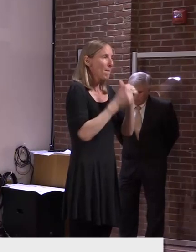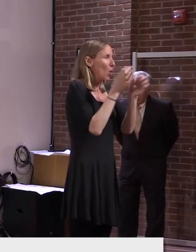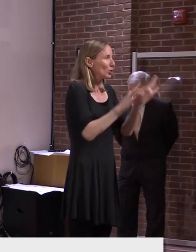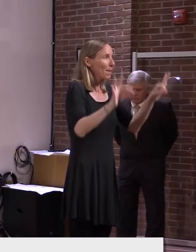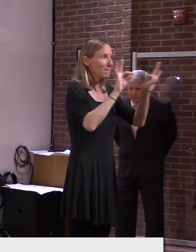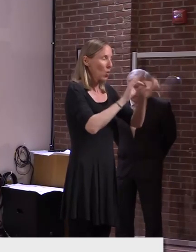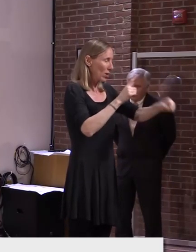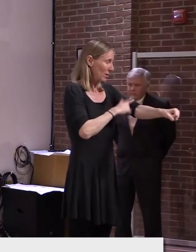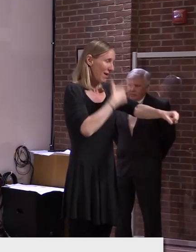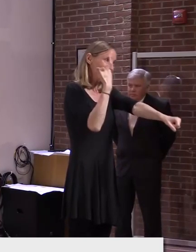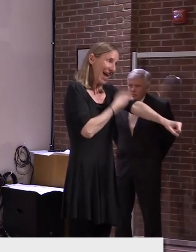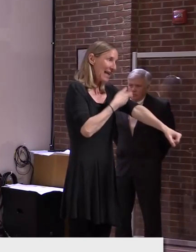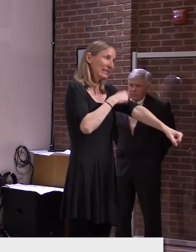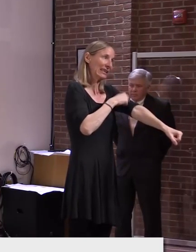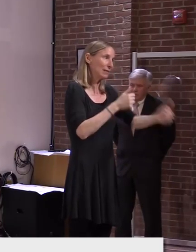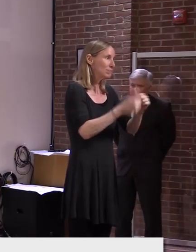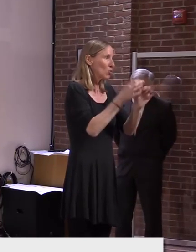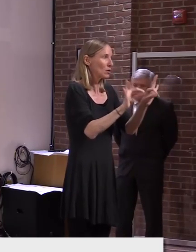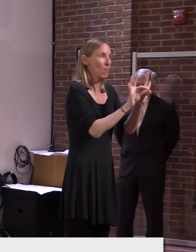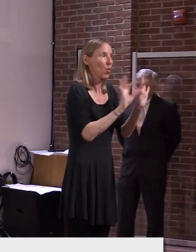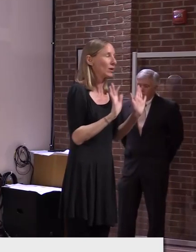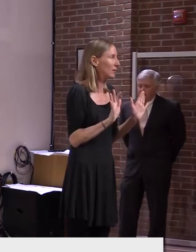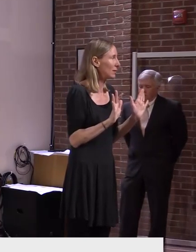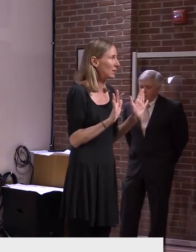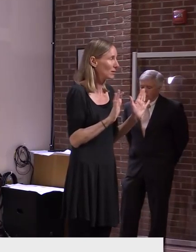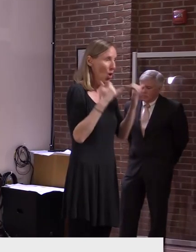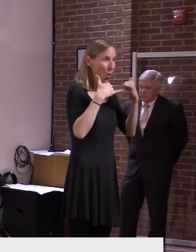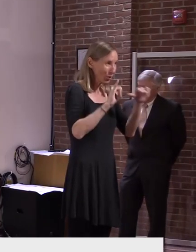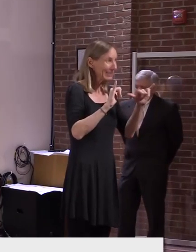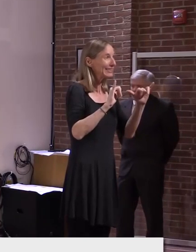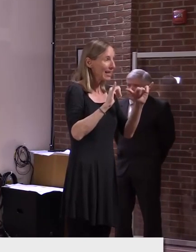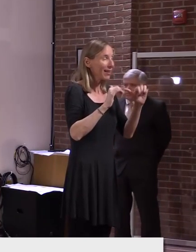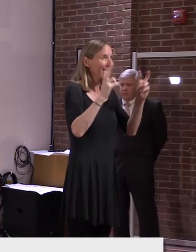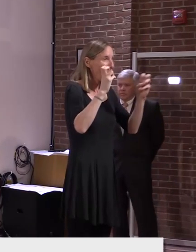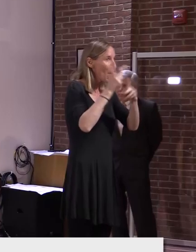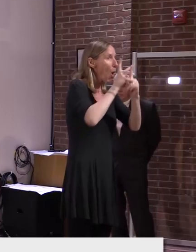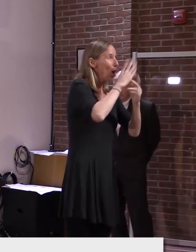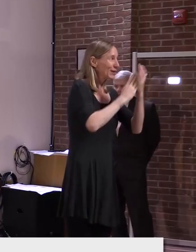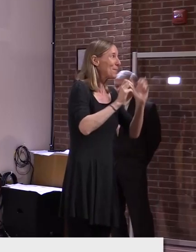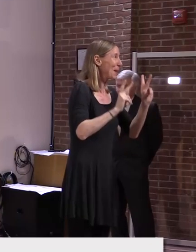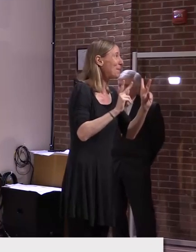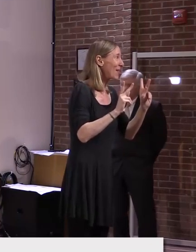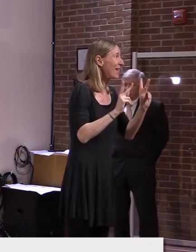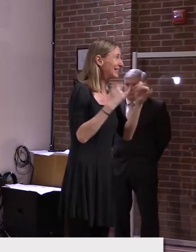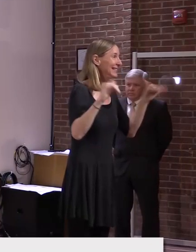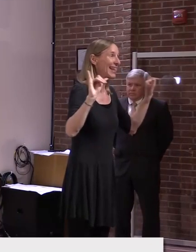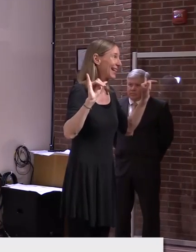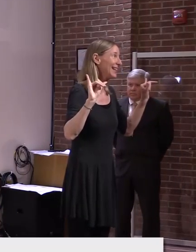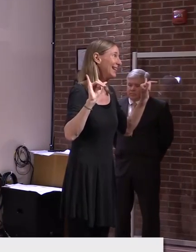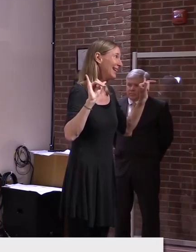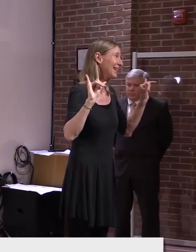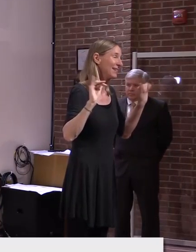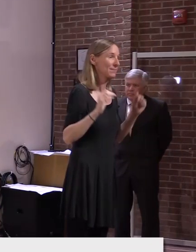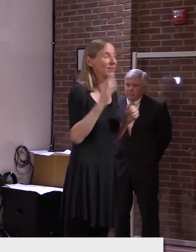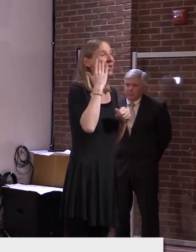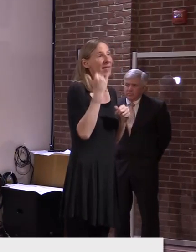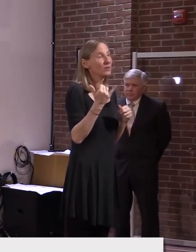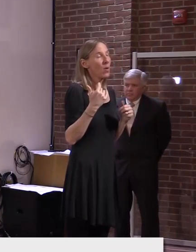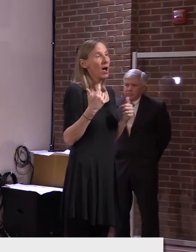in arms of Vermonters. And so we're still using some of those people in different areas. So that's